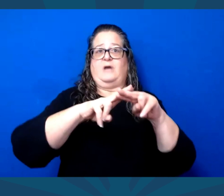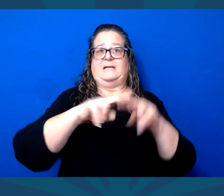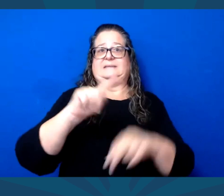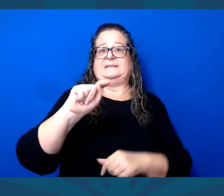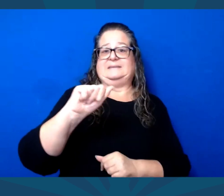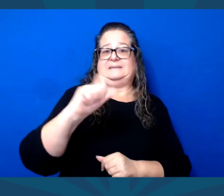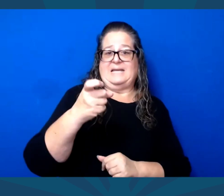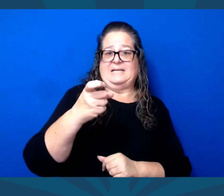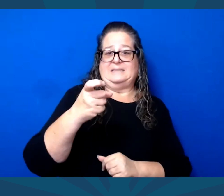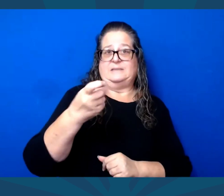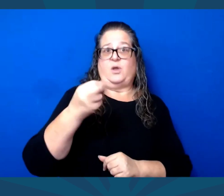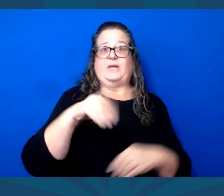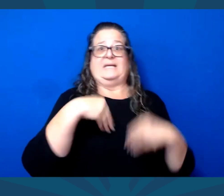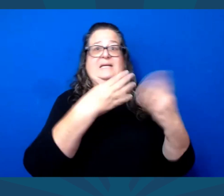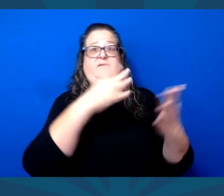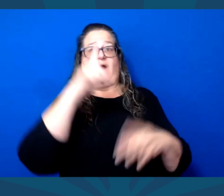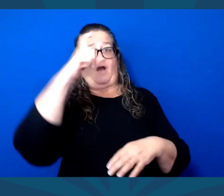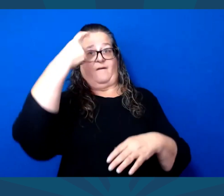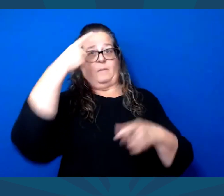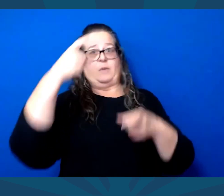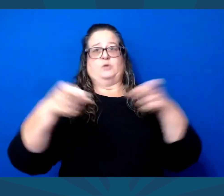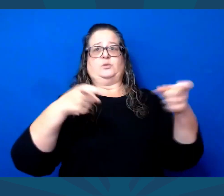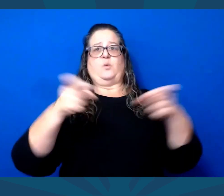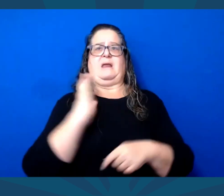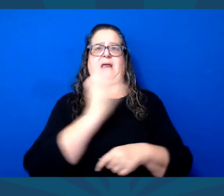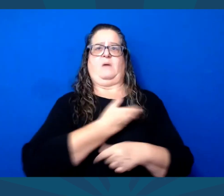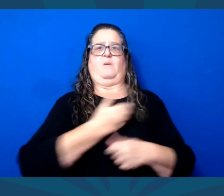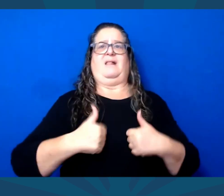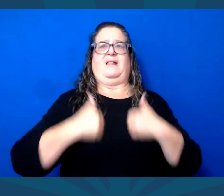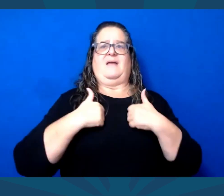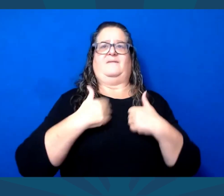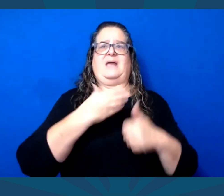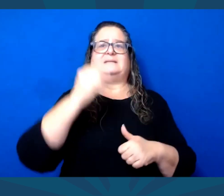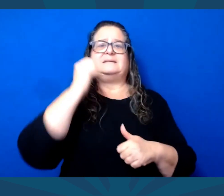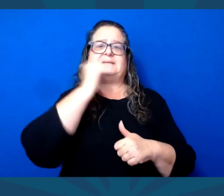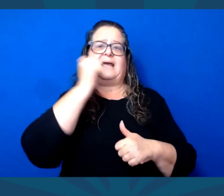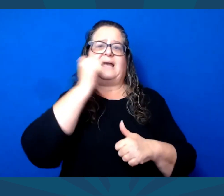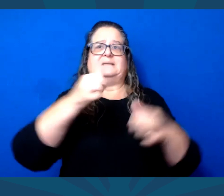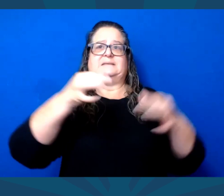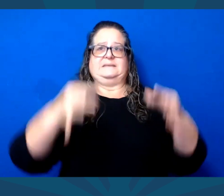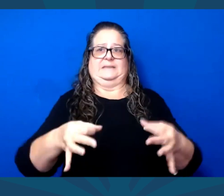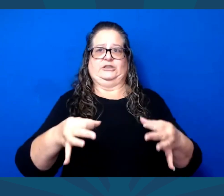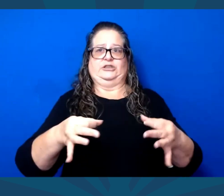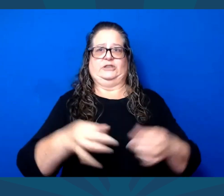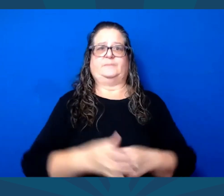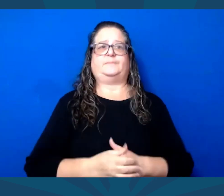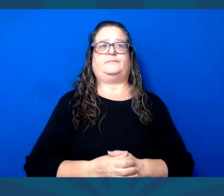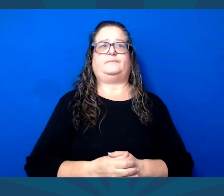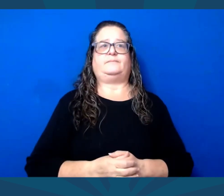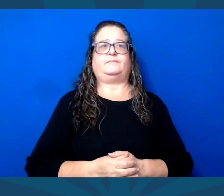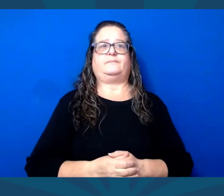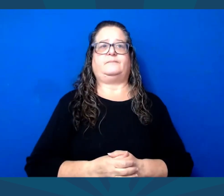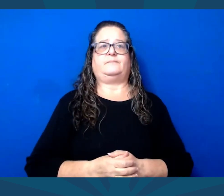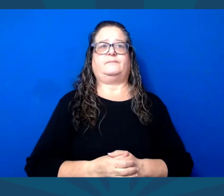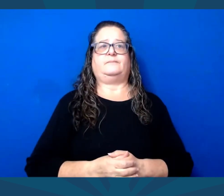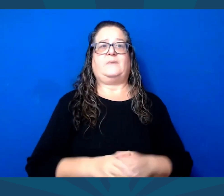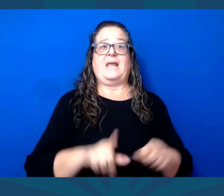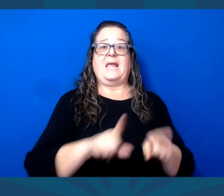rights, and protect borders. I'll advocate for election integrity to